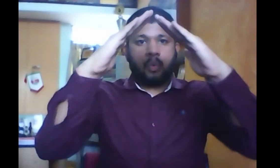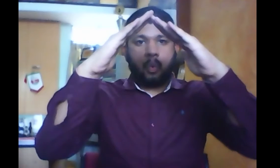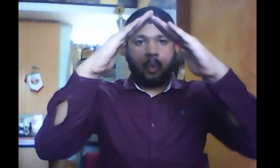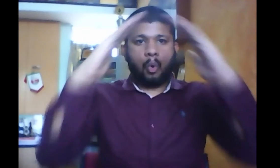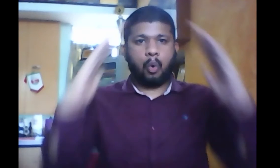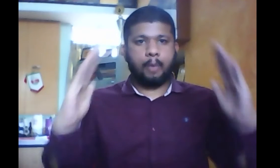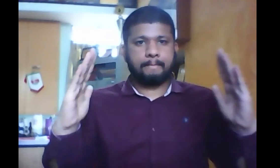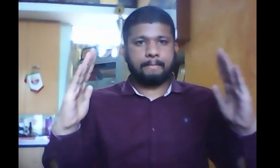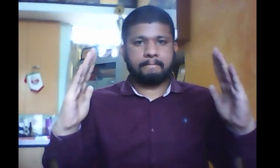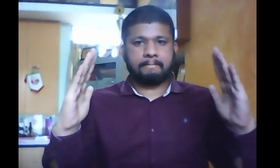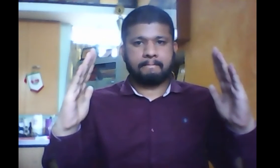Home.